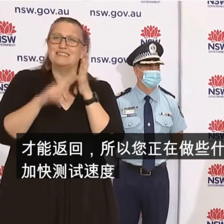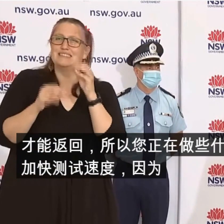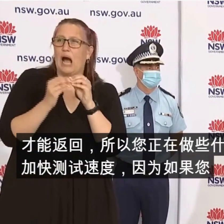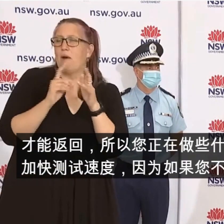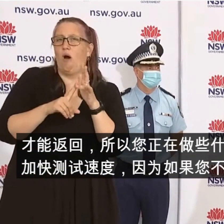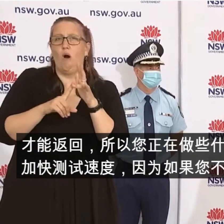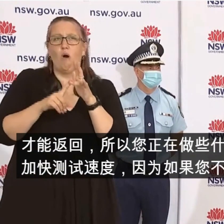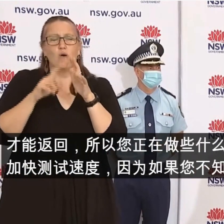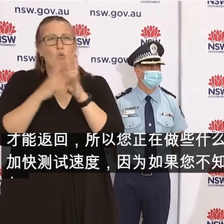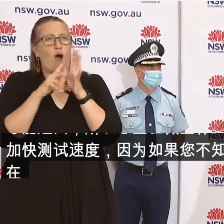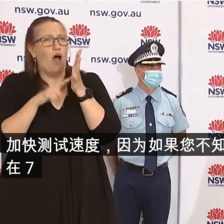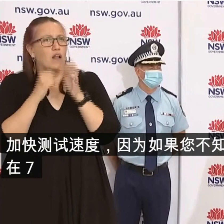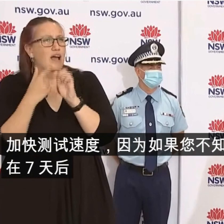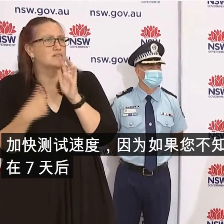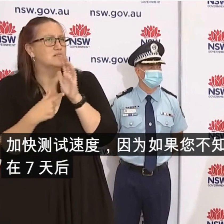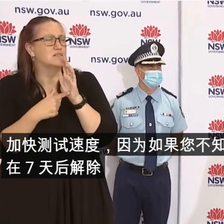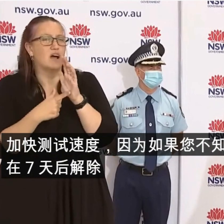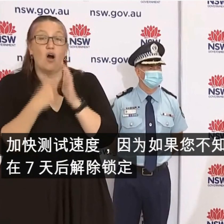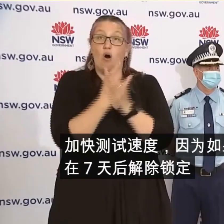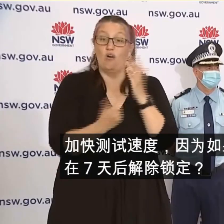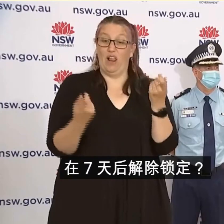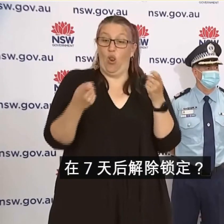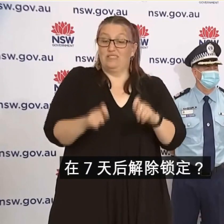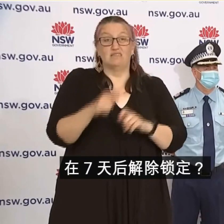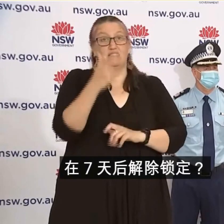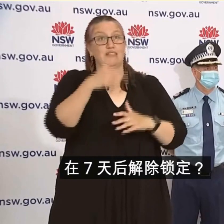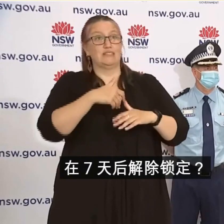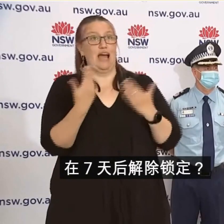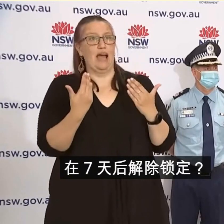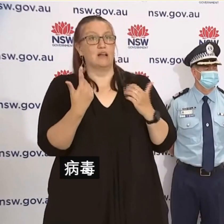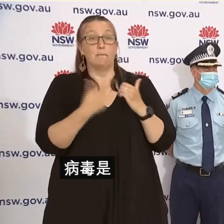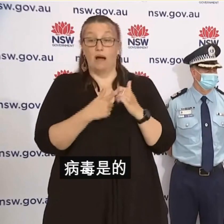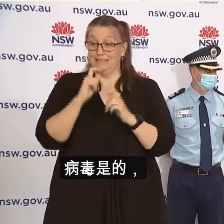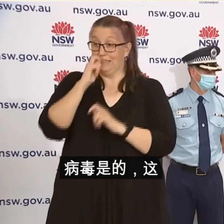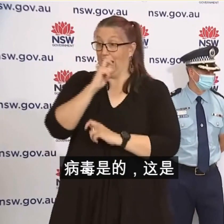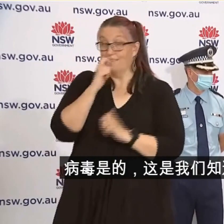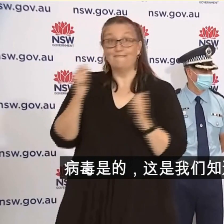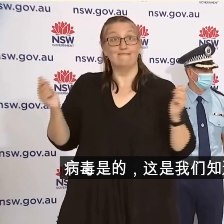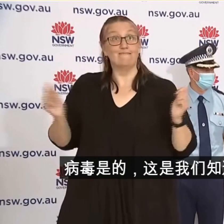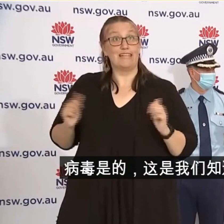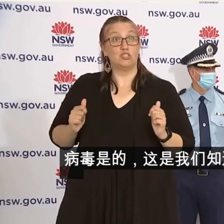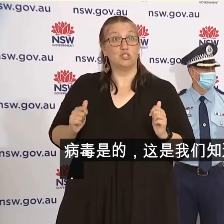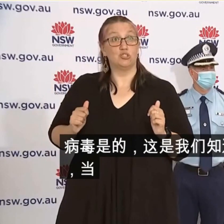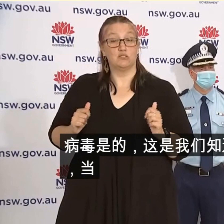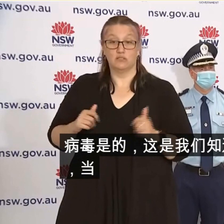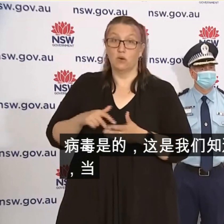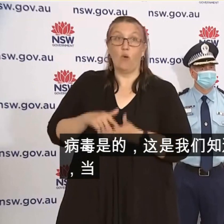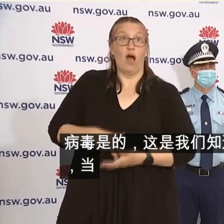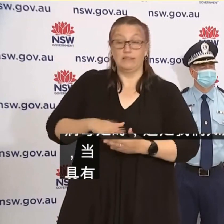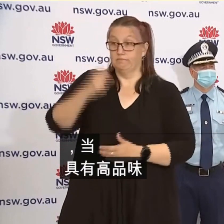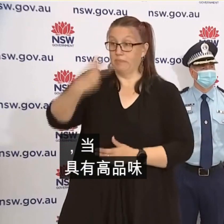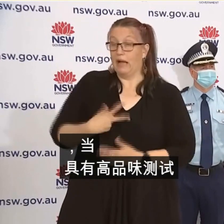you doing to speed up testing? Because how can you lift the lockdown after 7 days if you don't know who's got the virus? Yeah, well, that's one of the considerations. We know that